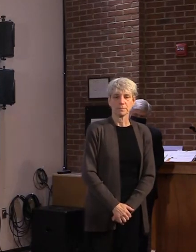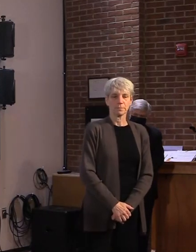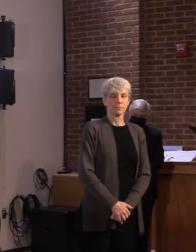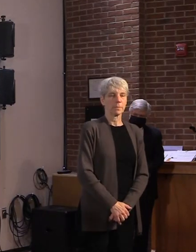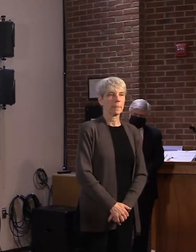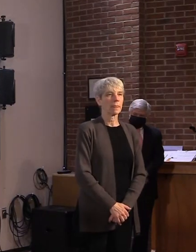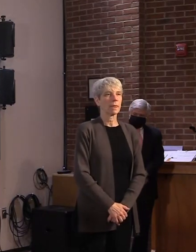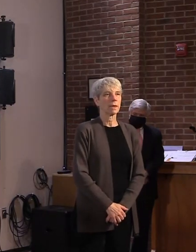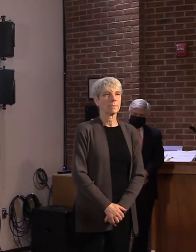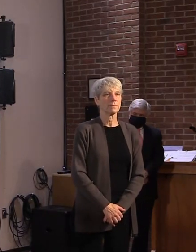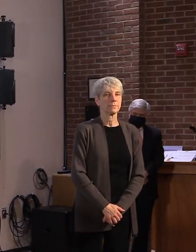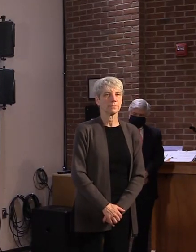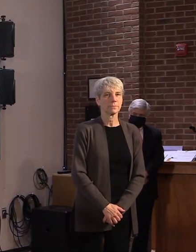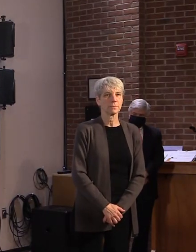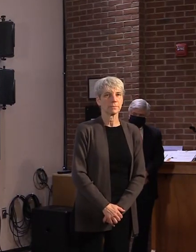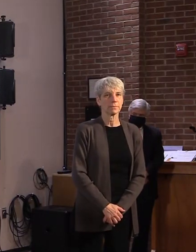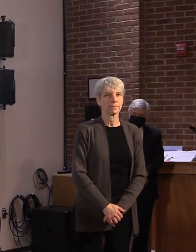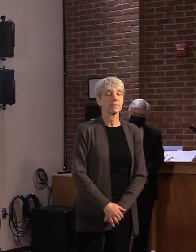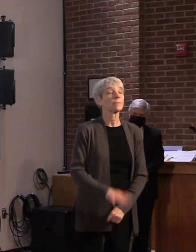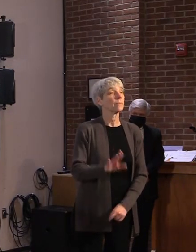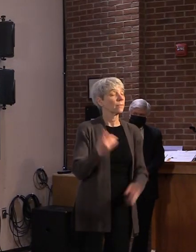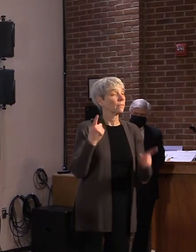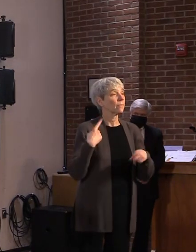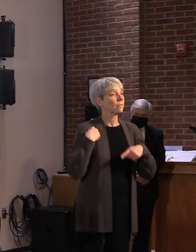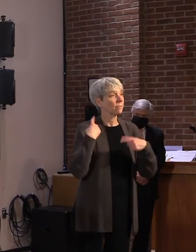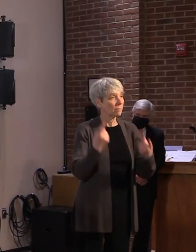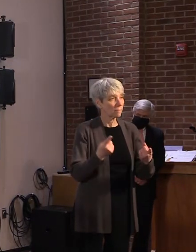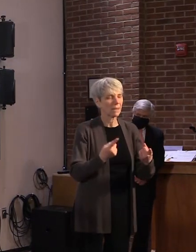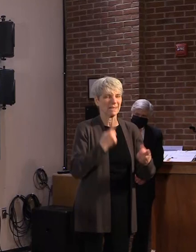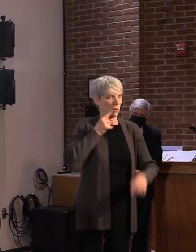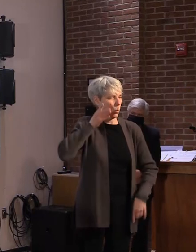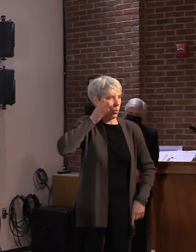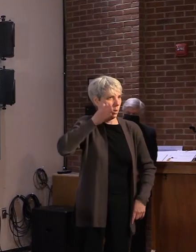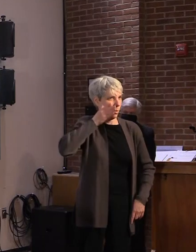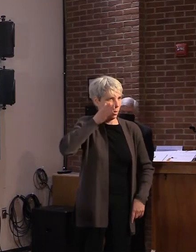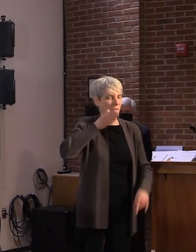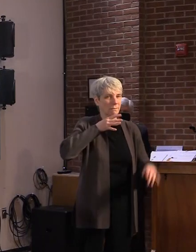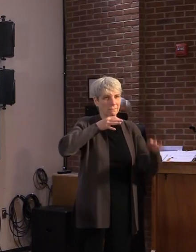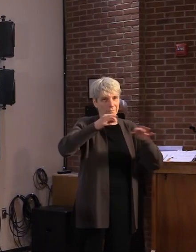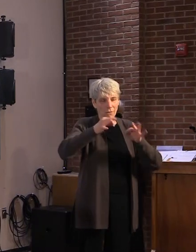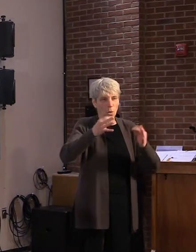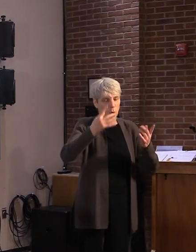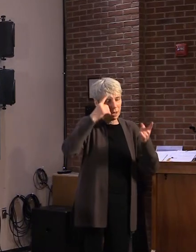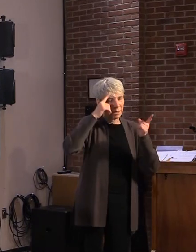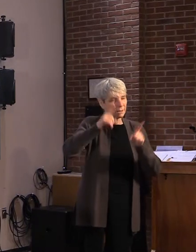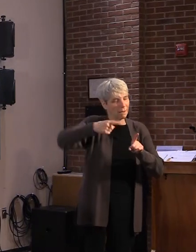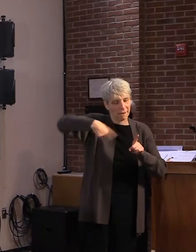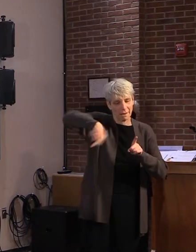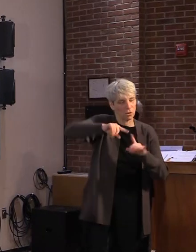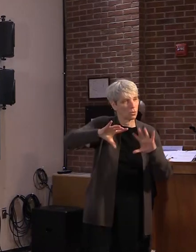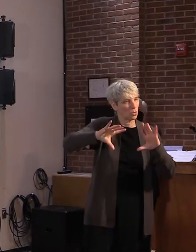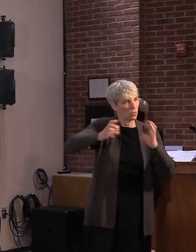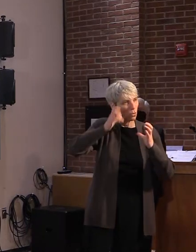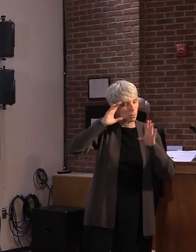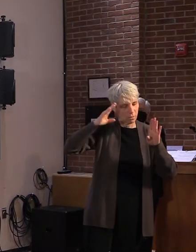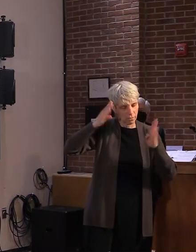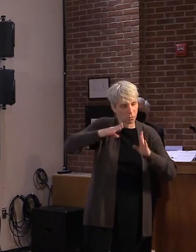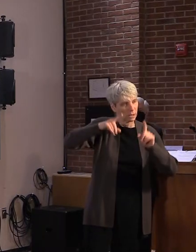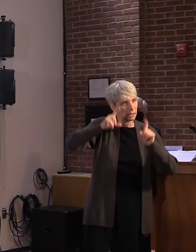I've been promising for some time a little discussion about the results from the deliberations of the serology working